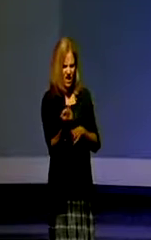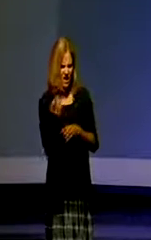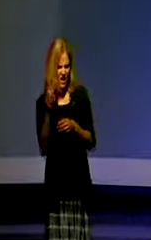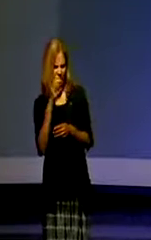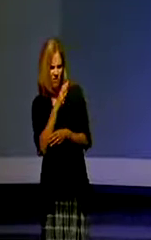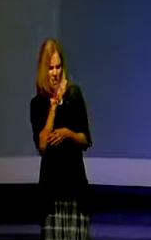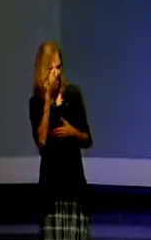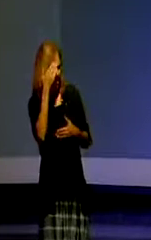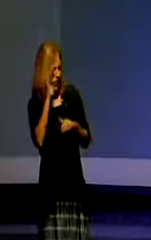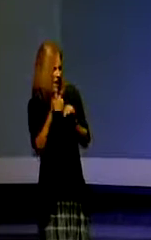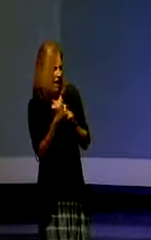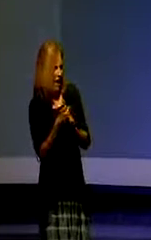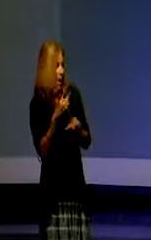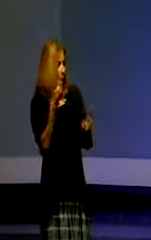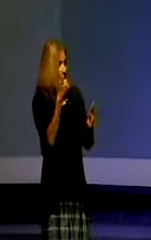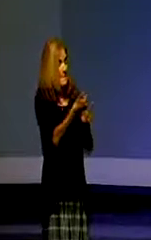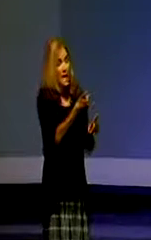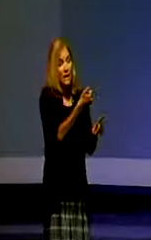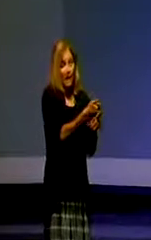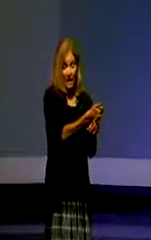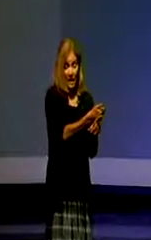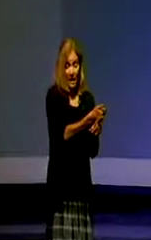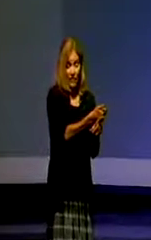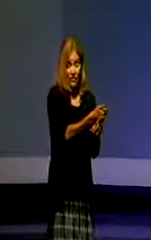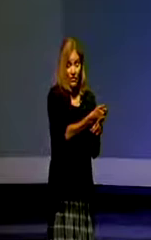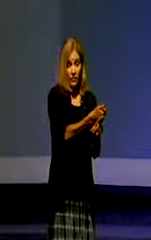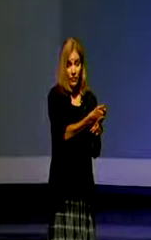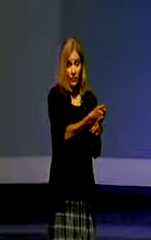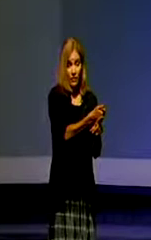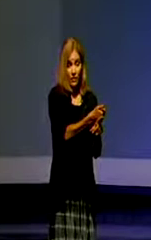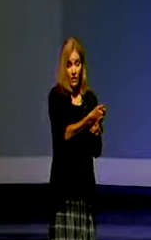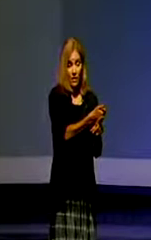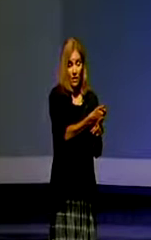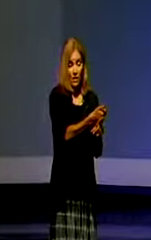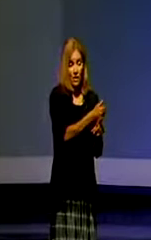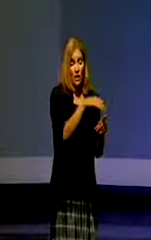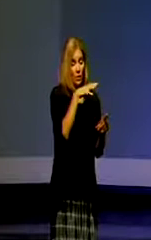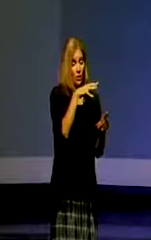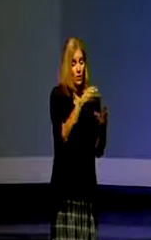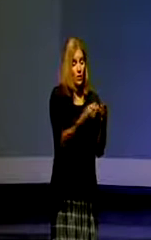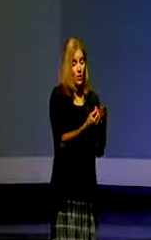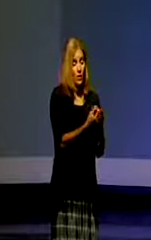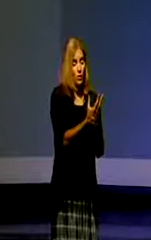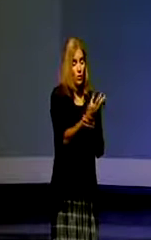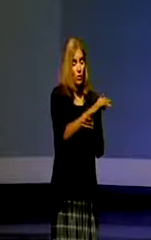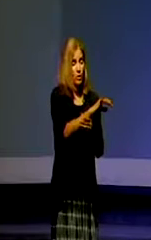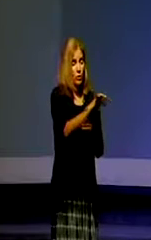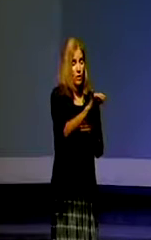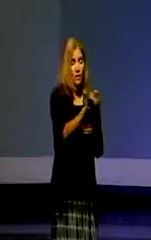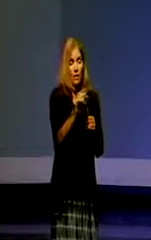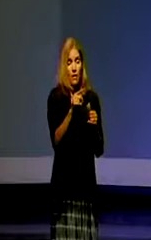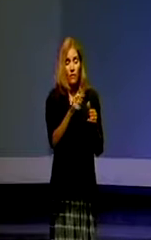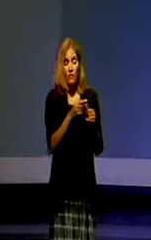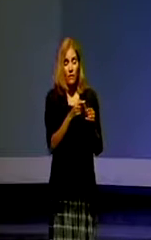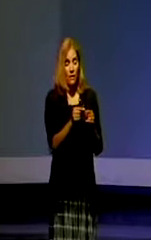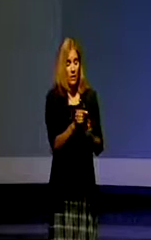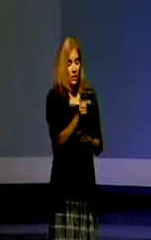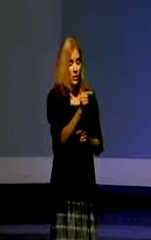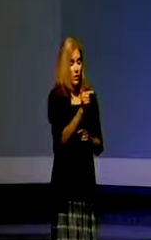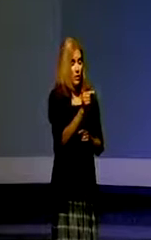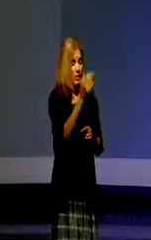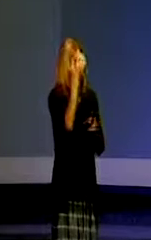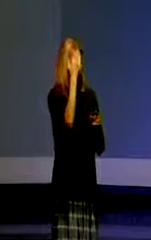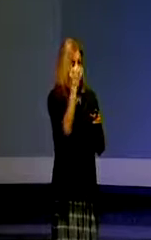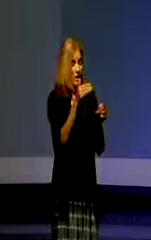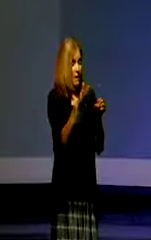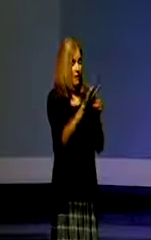how. All by itself, it says, the soil produces grain. First the stalk, then the head,